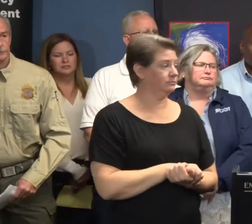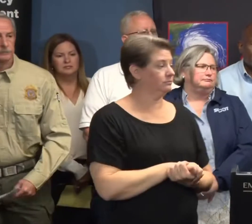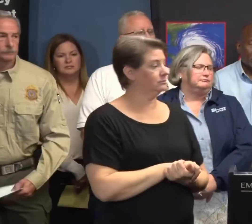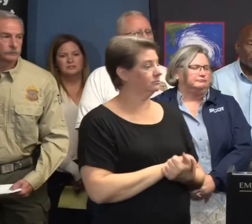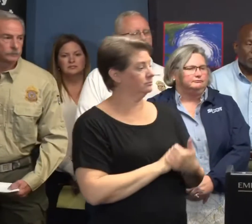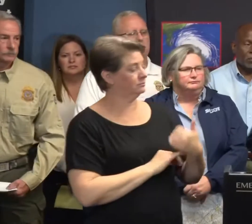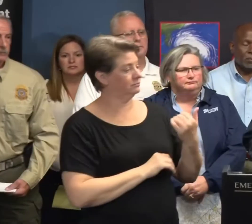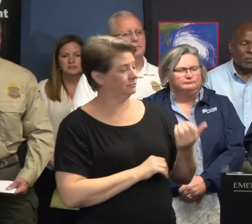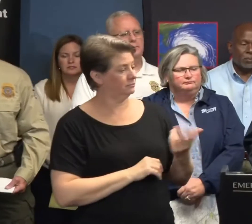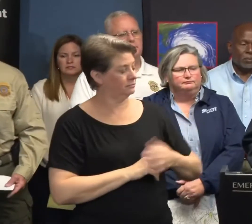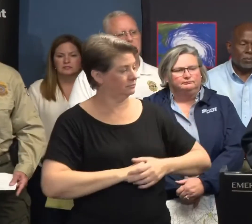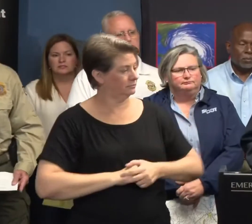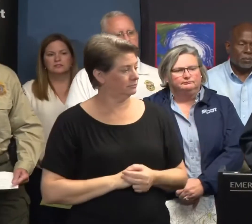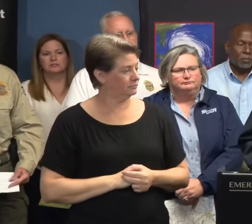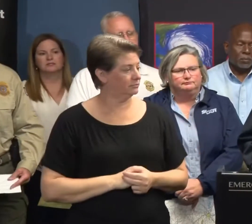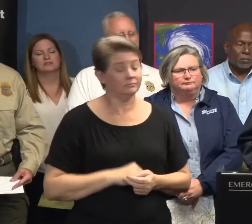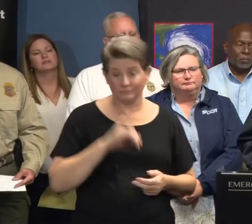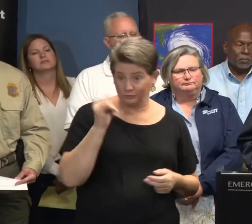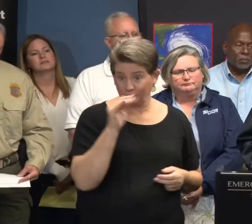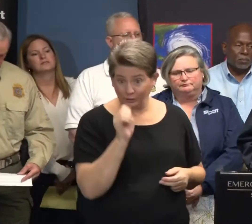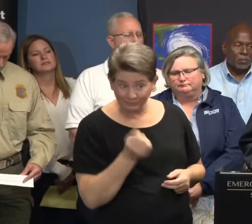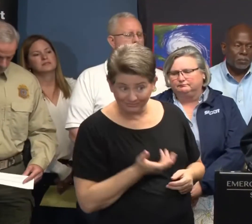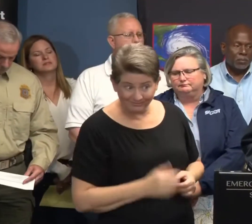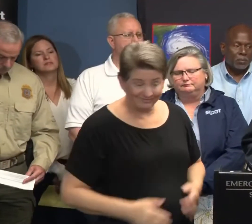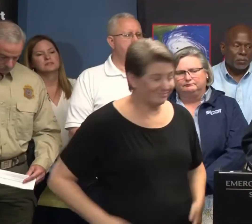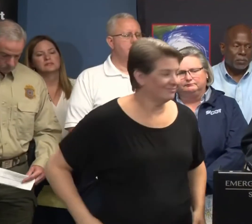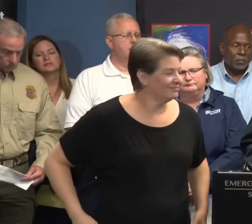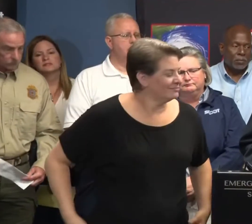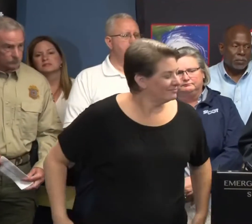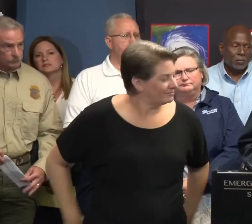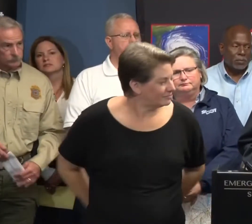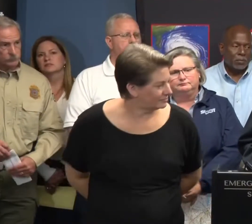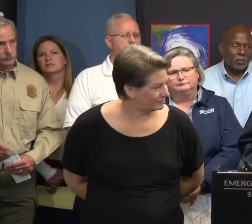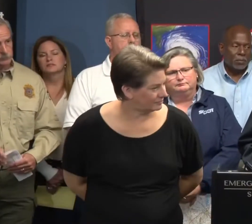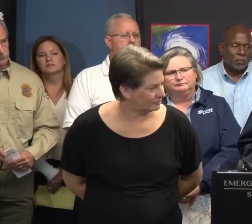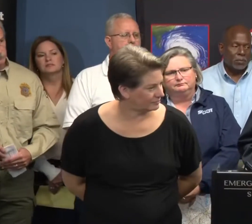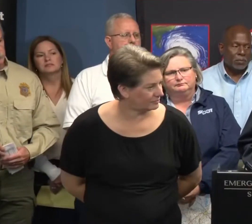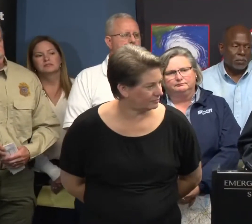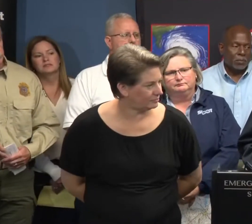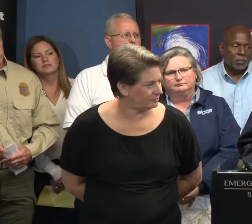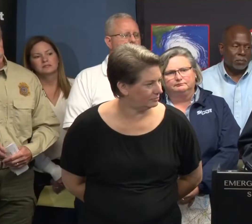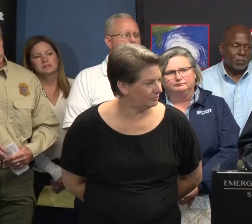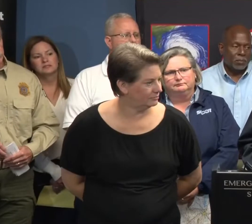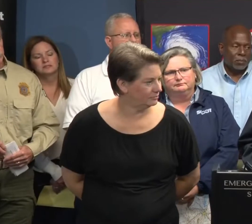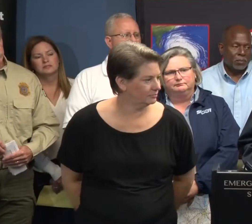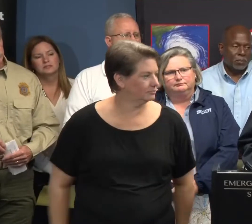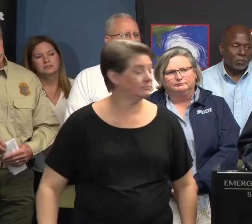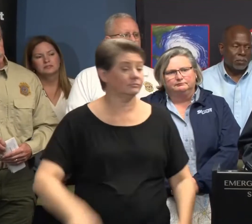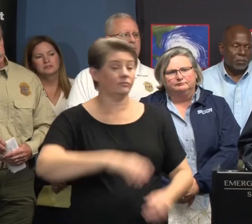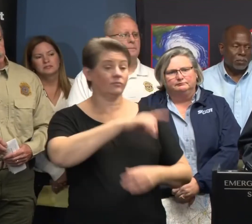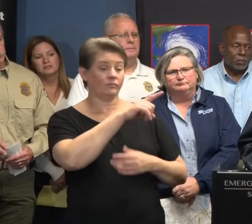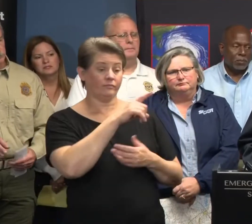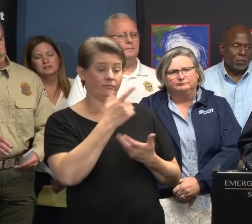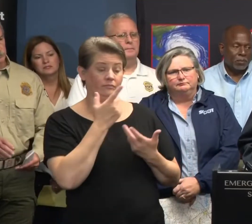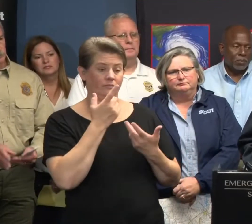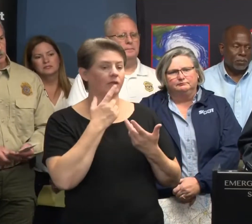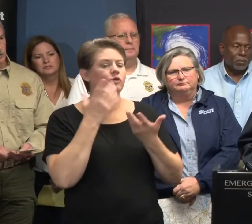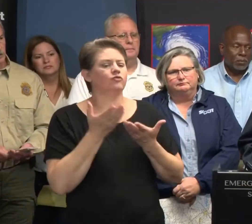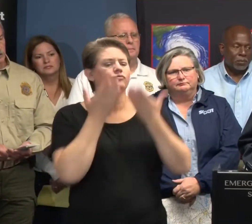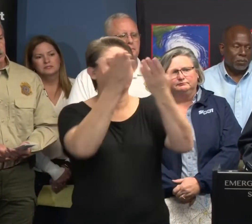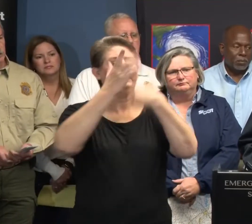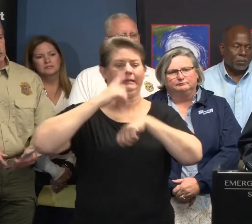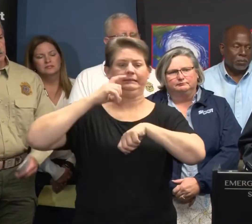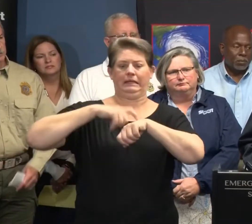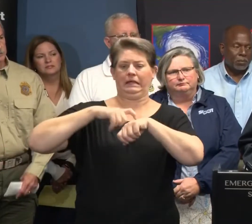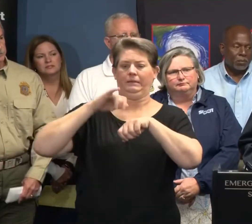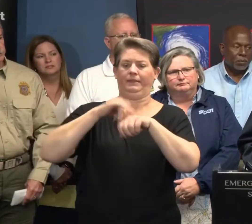Questions? Governor, are you recommending a certain time when people can actually leave their structures, leave